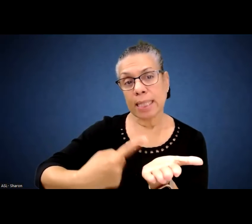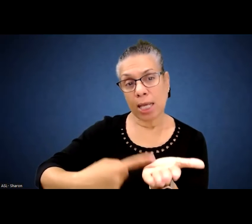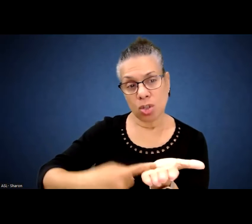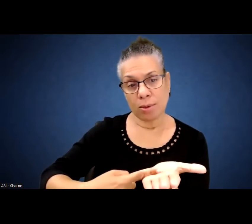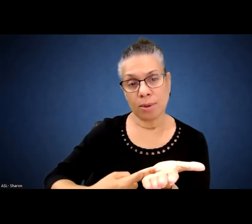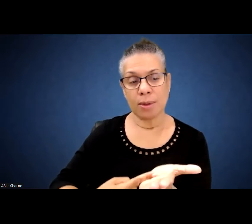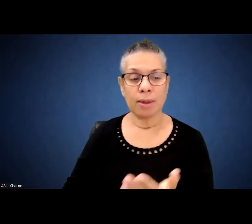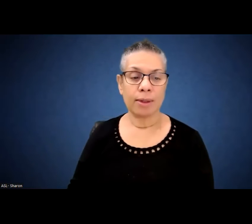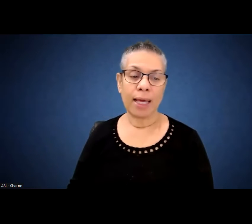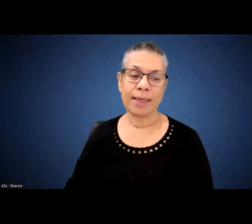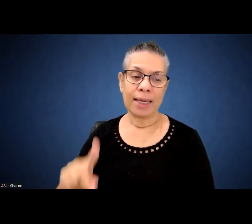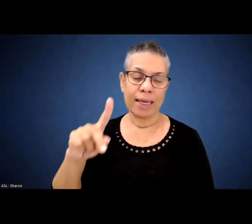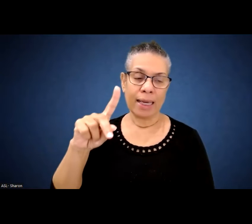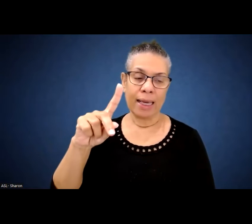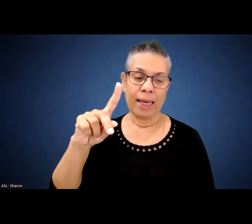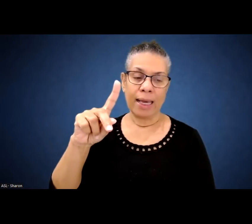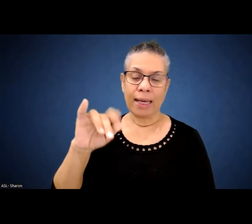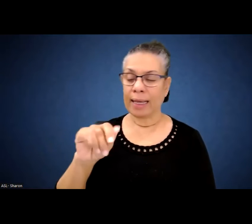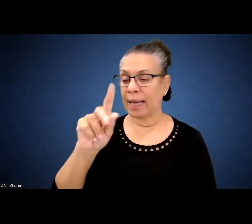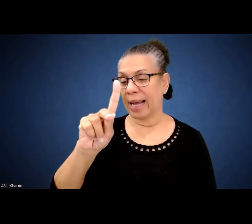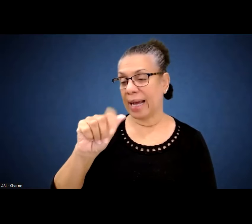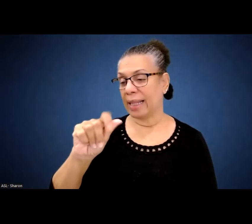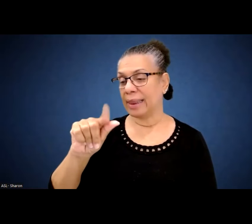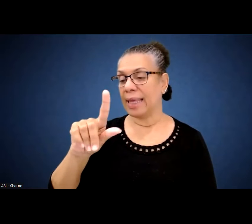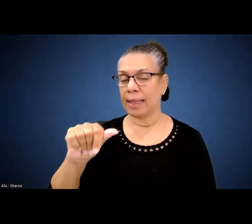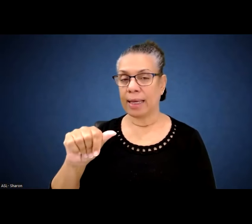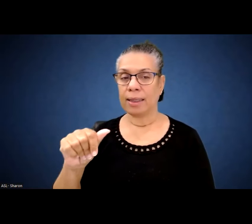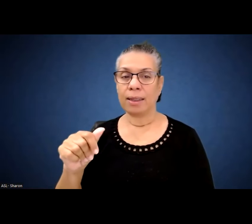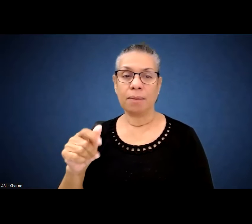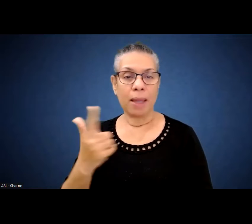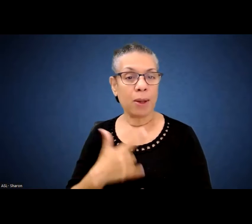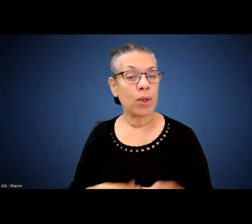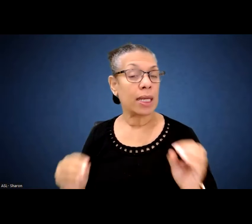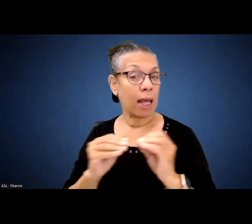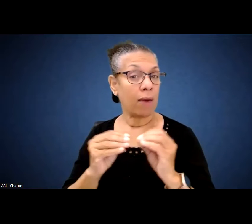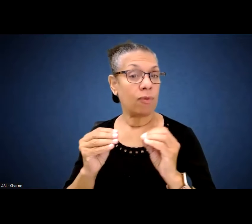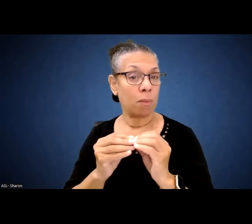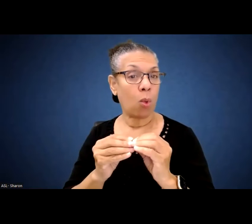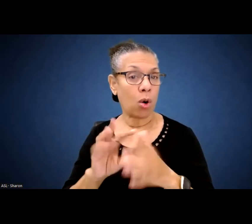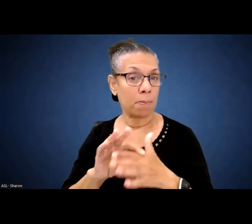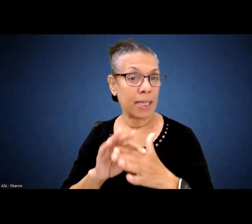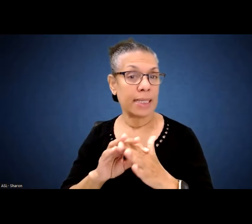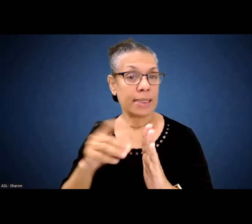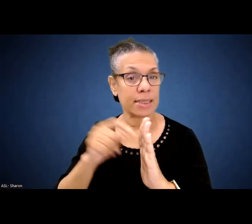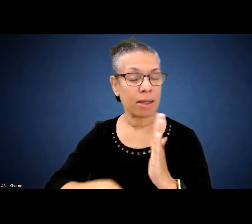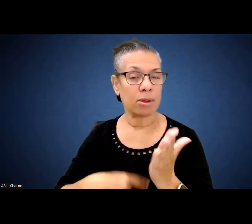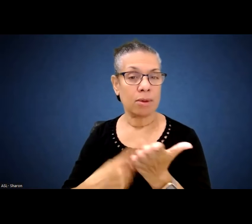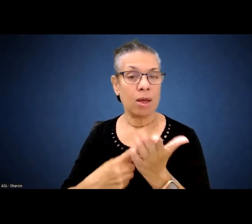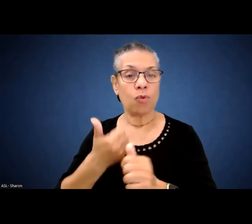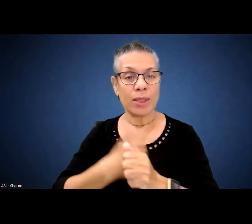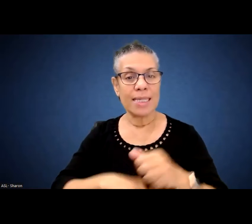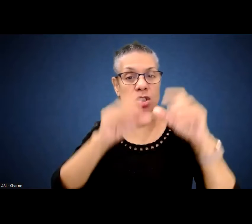Kalila pointed out, we might have specific asks at each meeting going forward around each of the